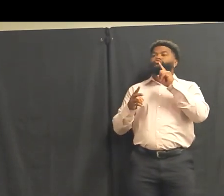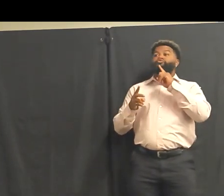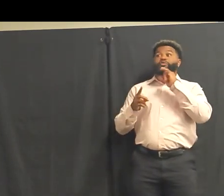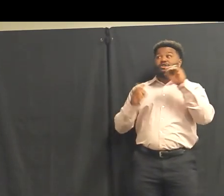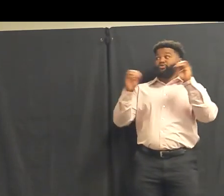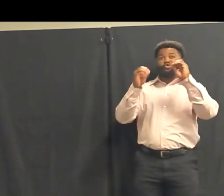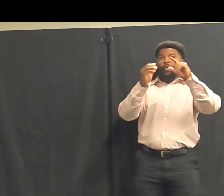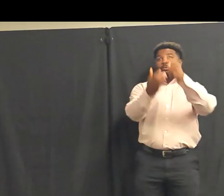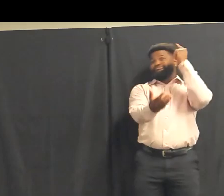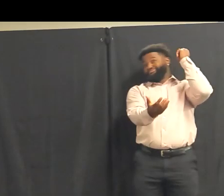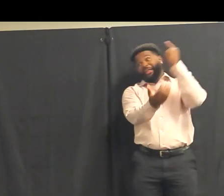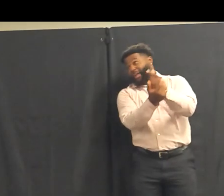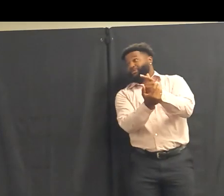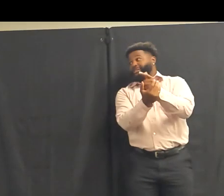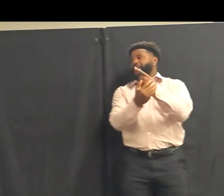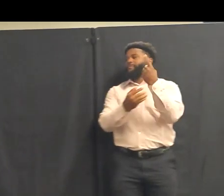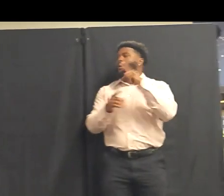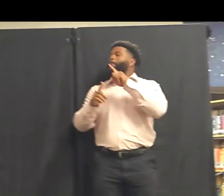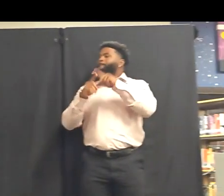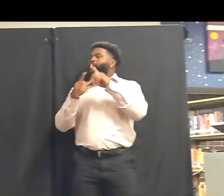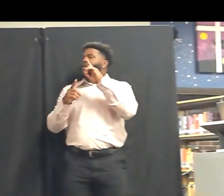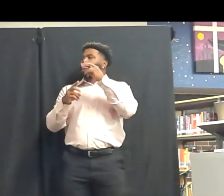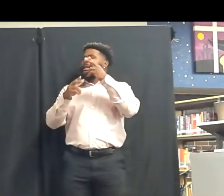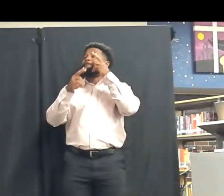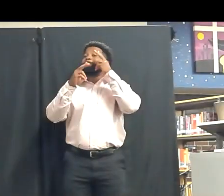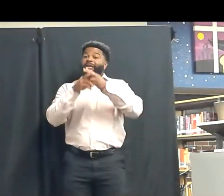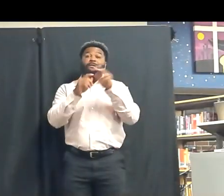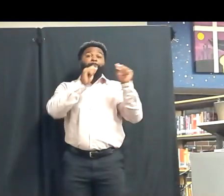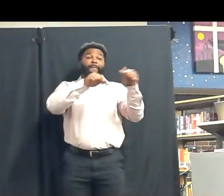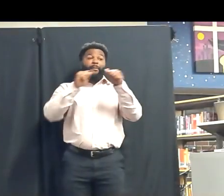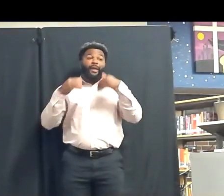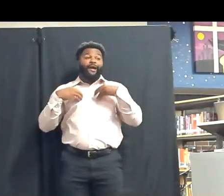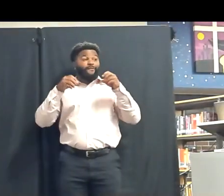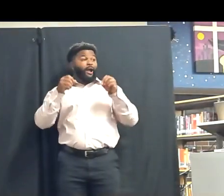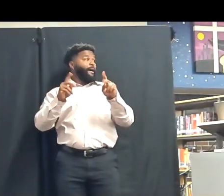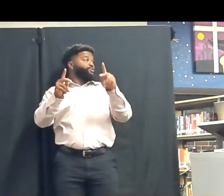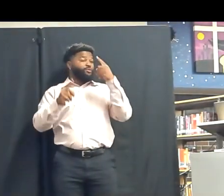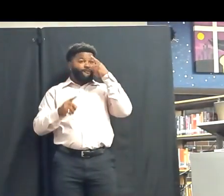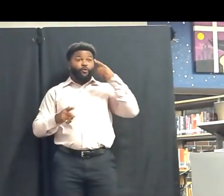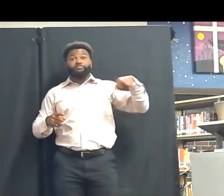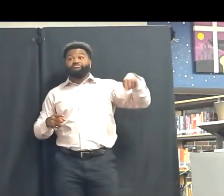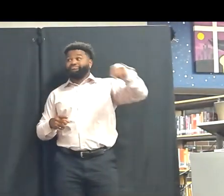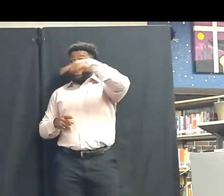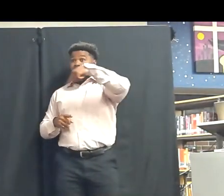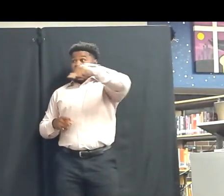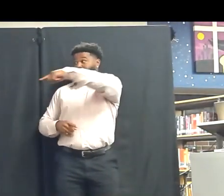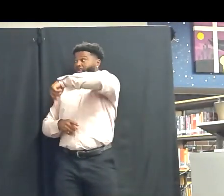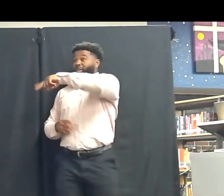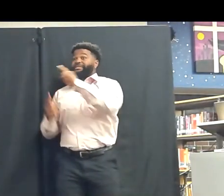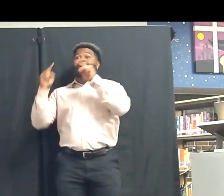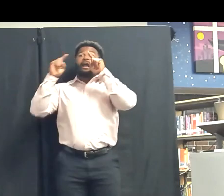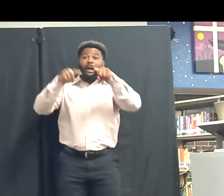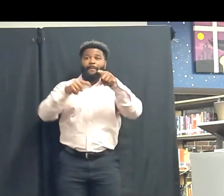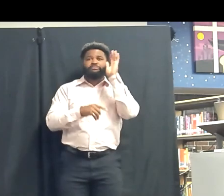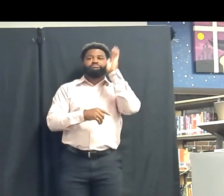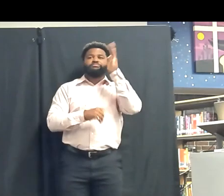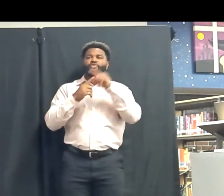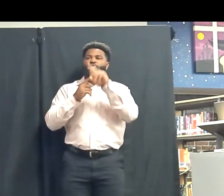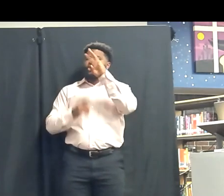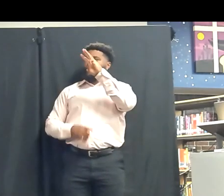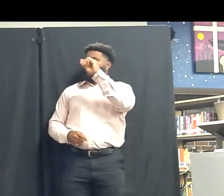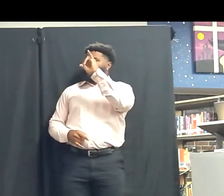promises, but he did mention possibly having the opportunity for us to come and present to the entire Ways and